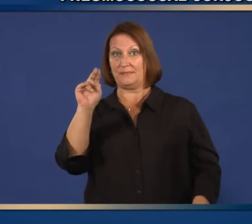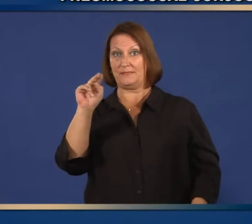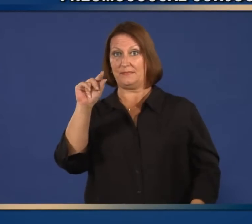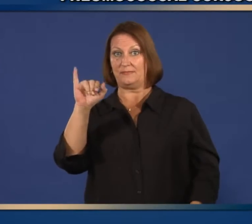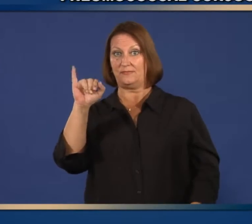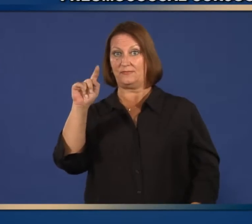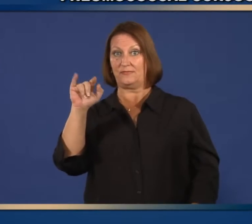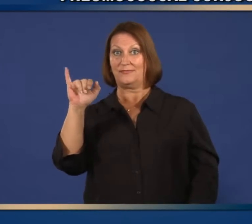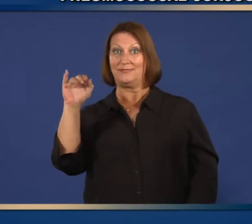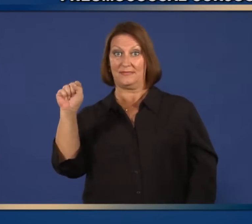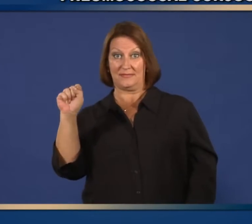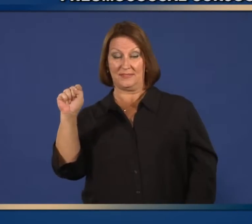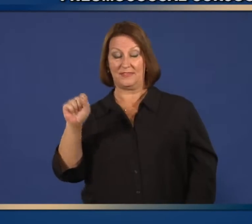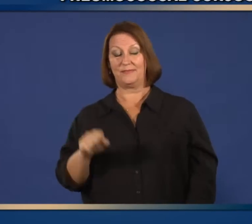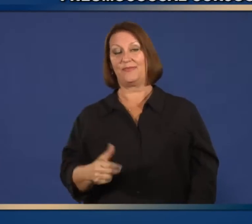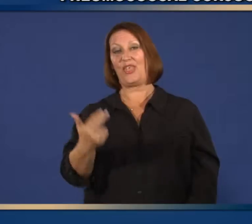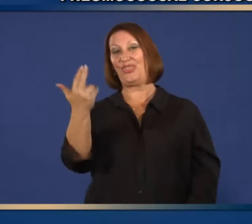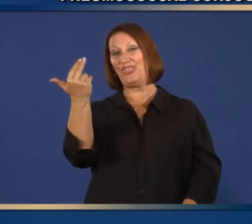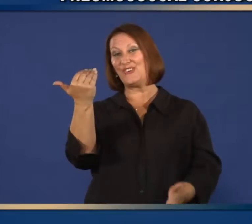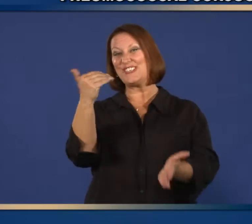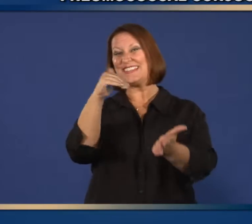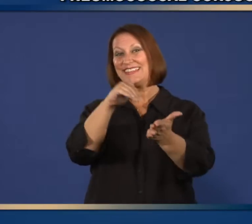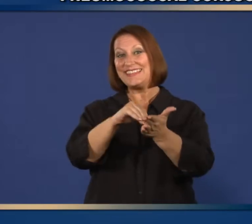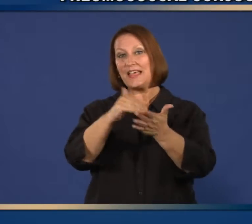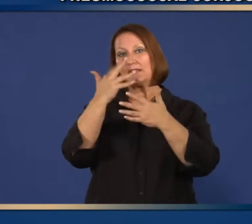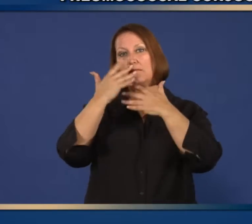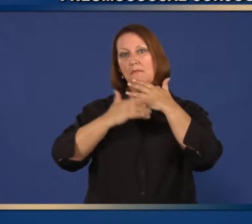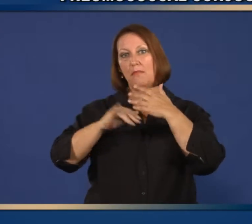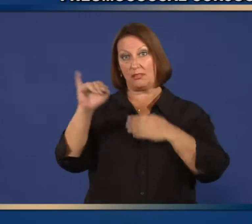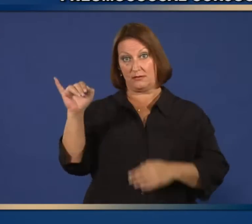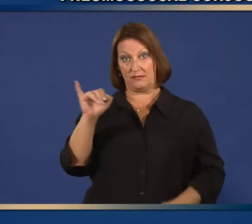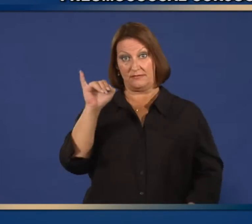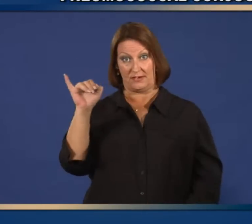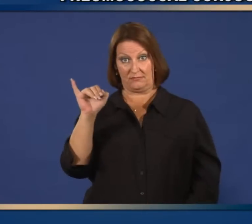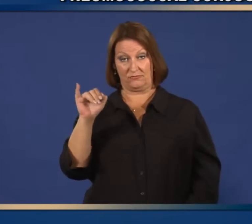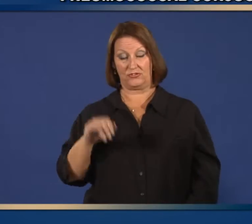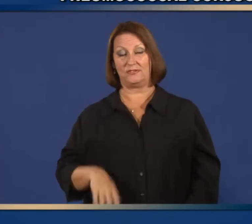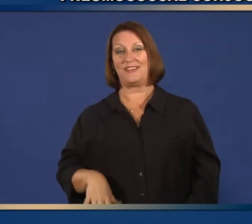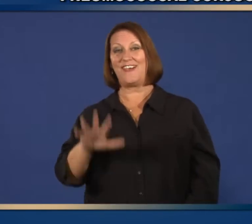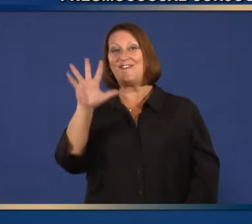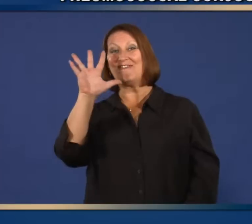the United States in children under 5.